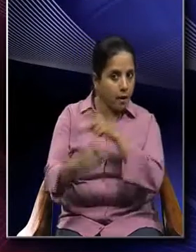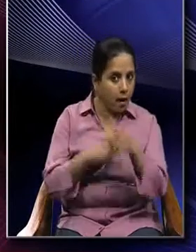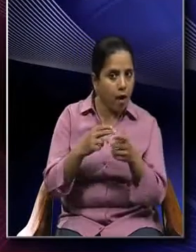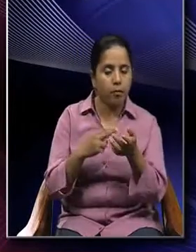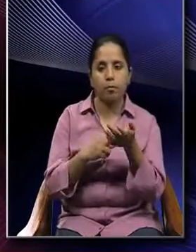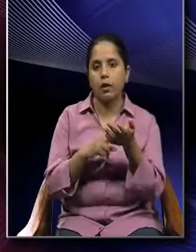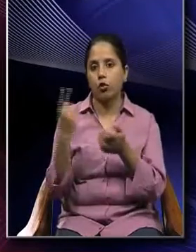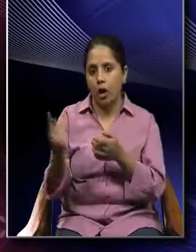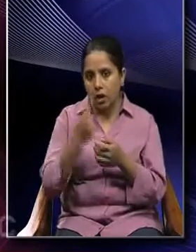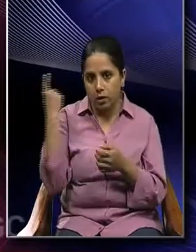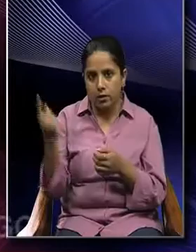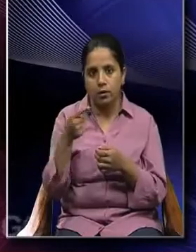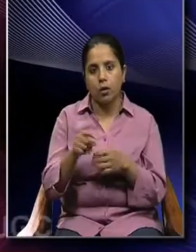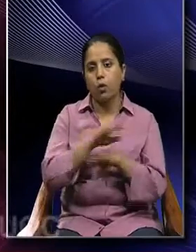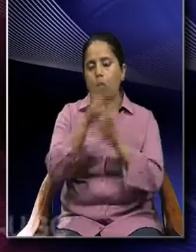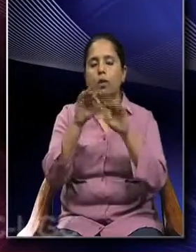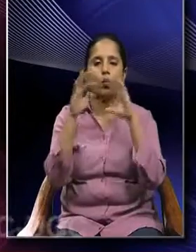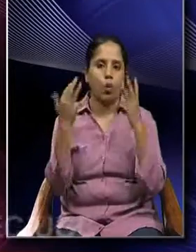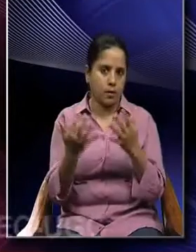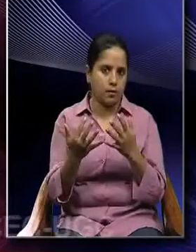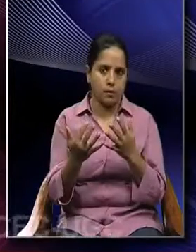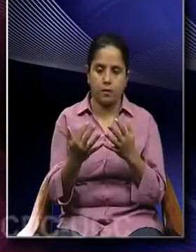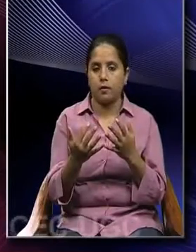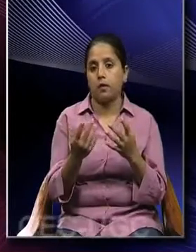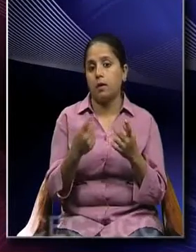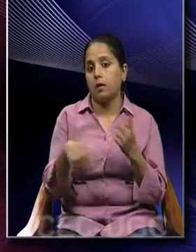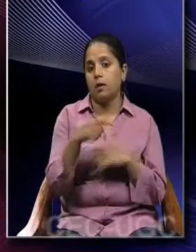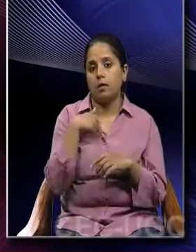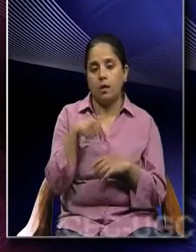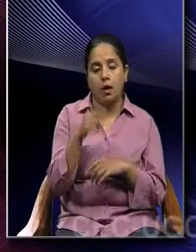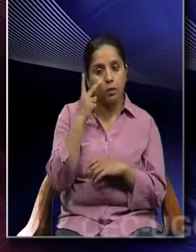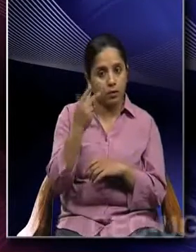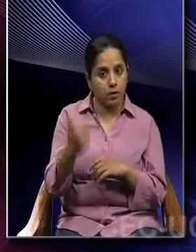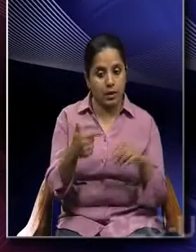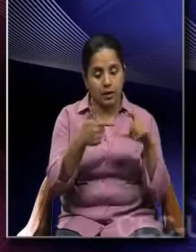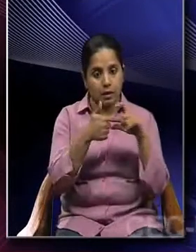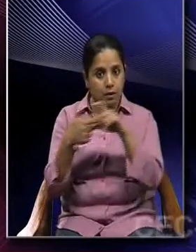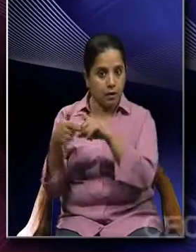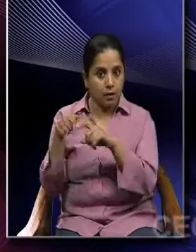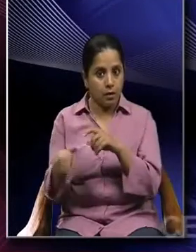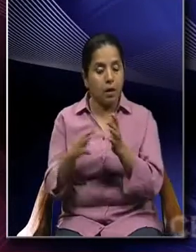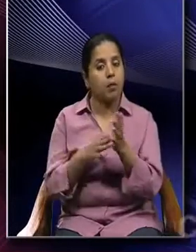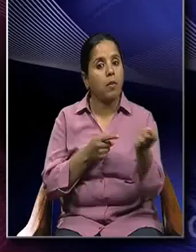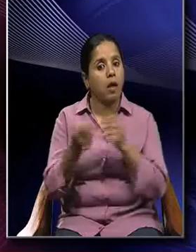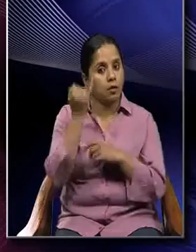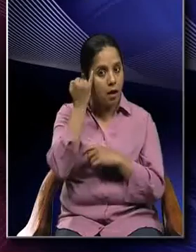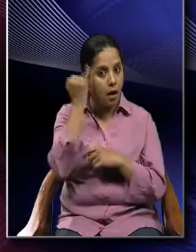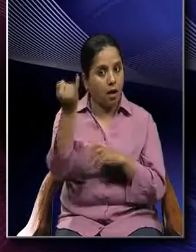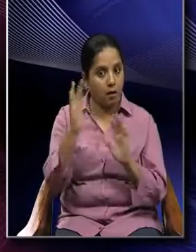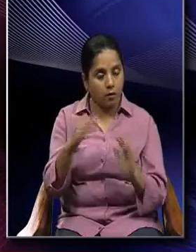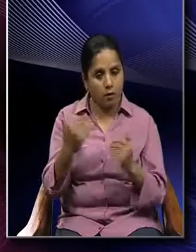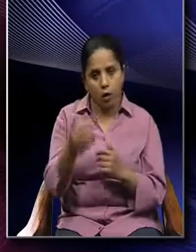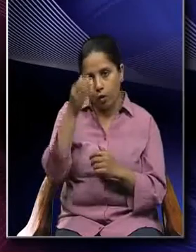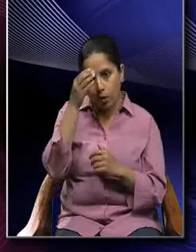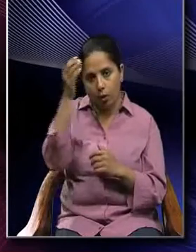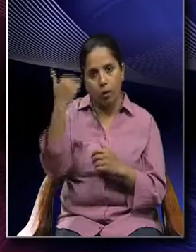nation, and eventually the entire world. So we in terms of Eastern management ideas, we believe in the concept